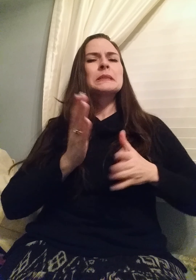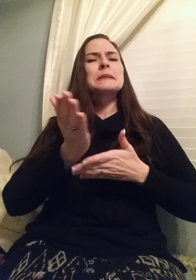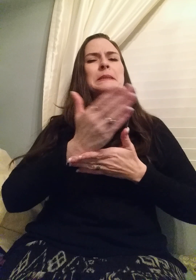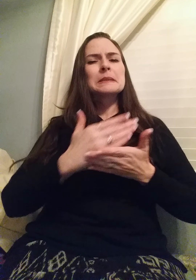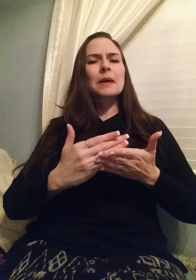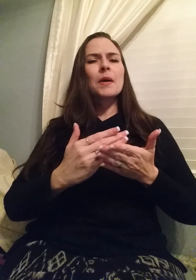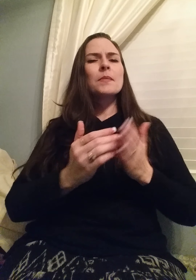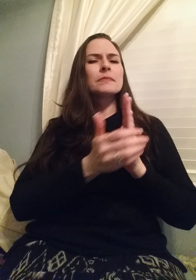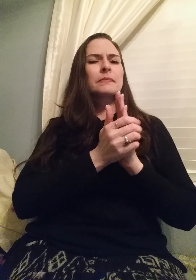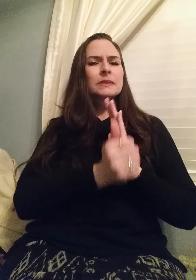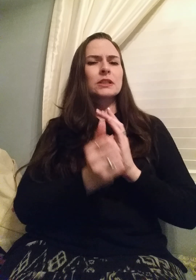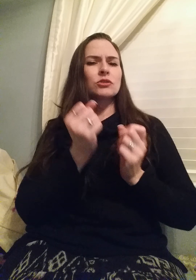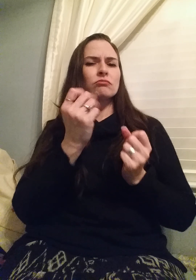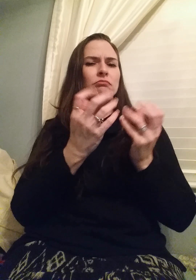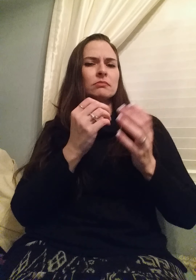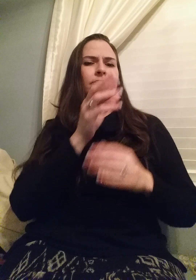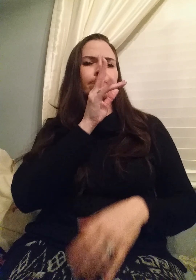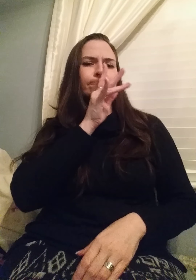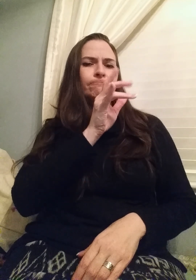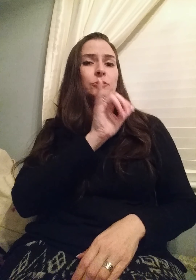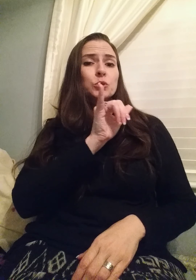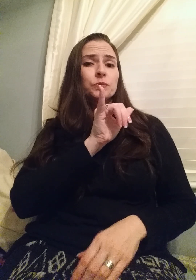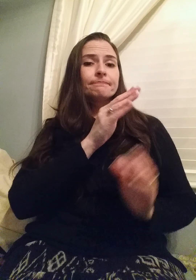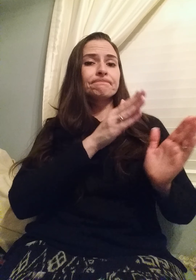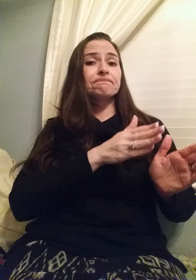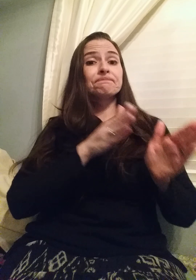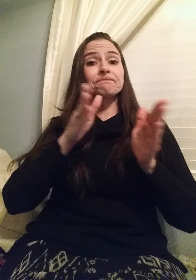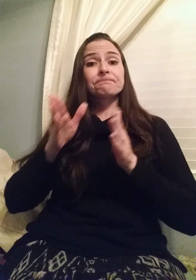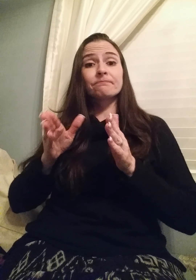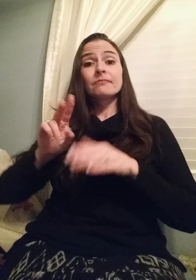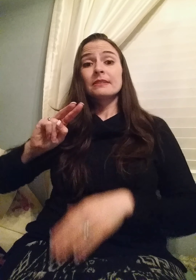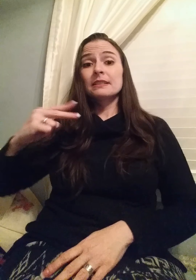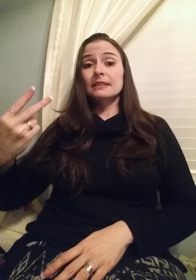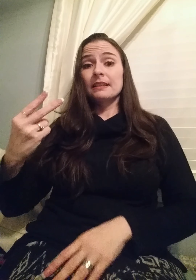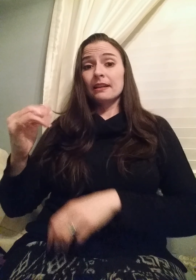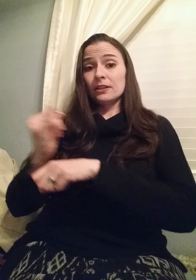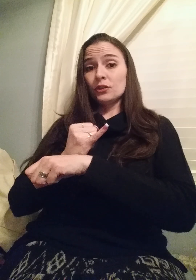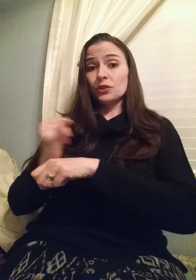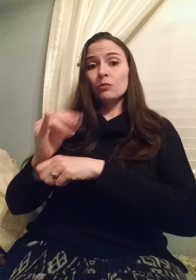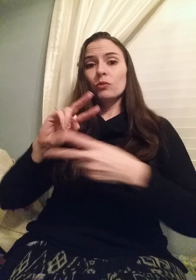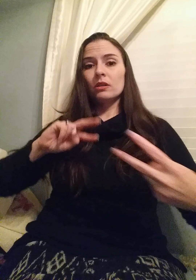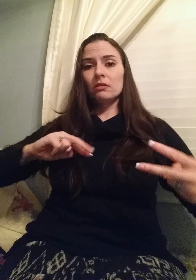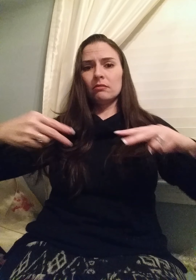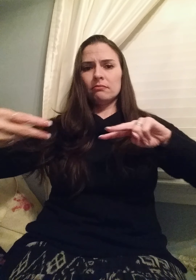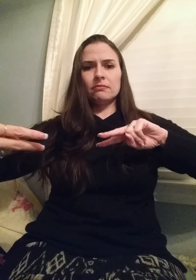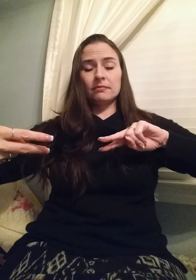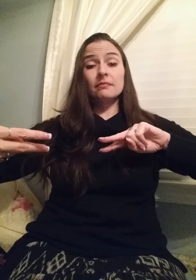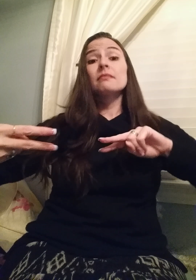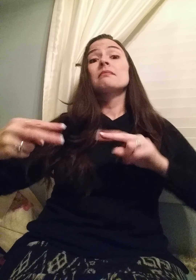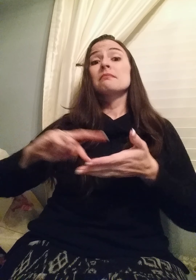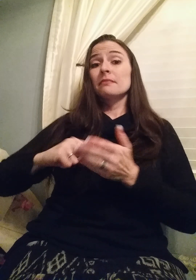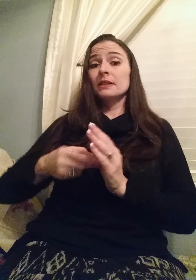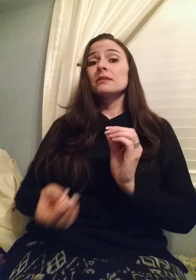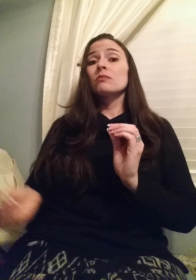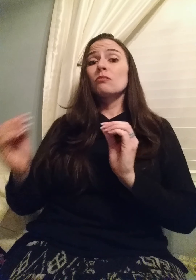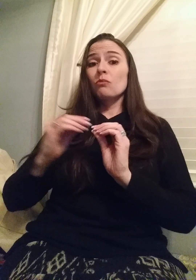The second internship will be the exact opposite of that, where there will be more hands-on time, or time on